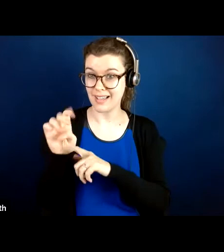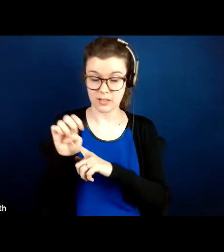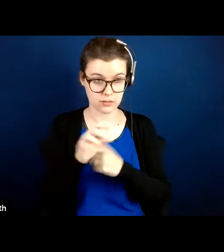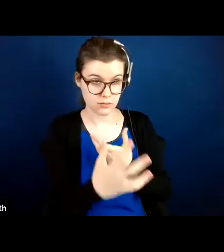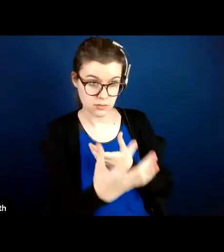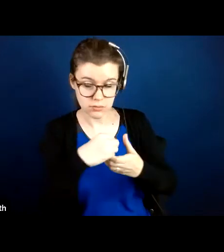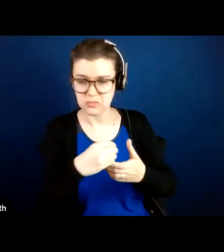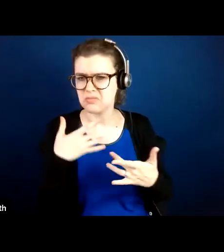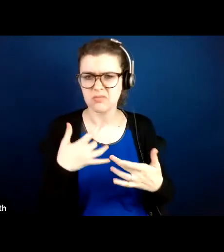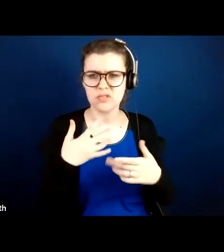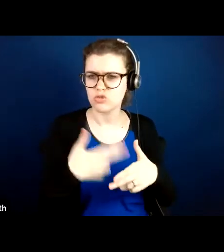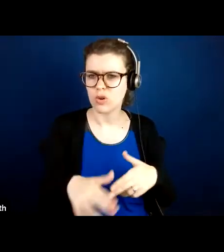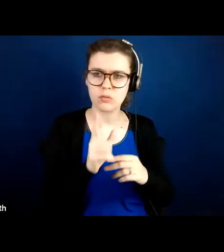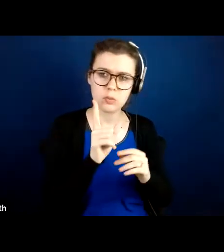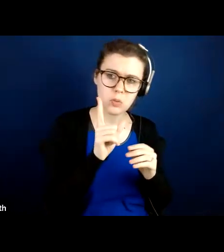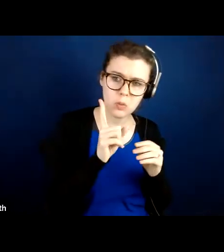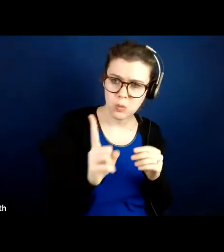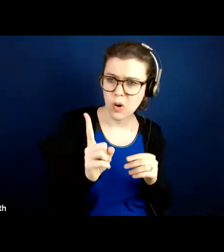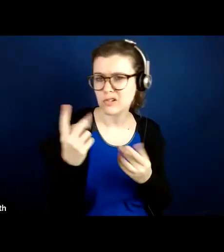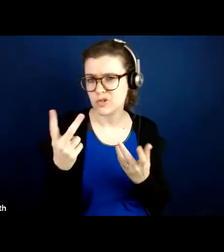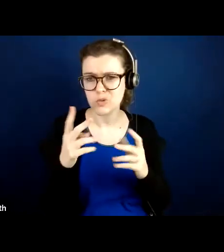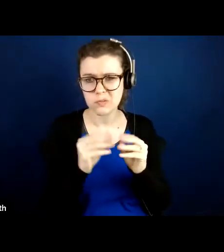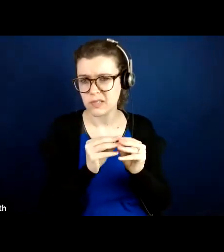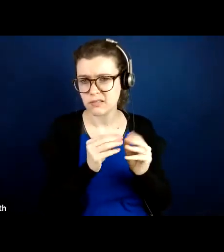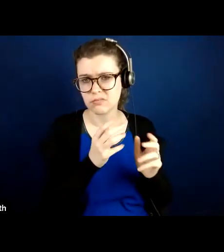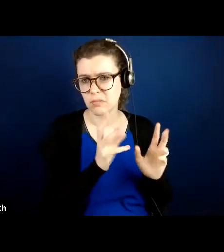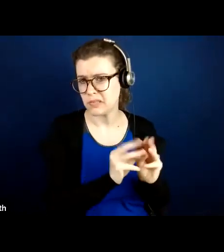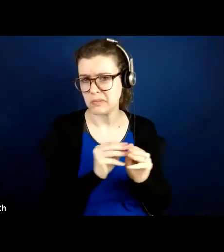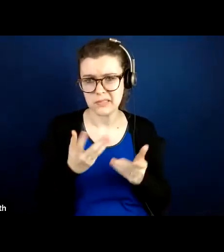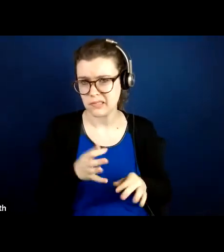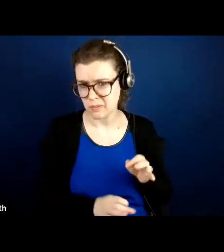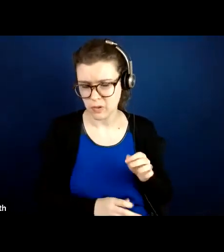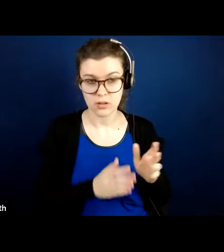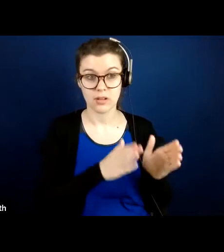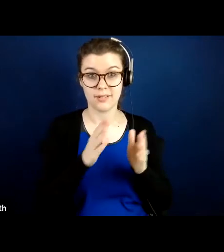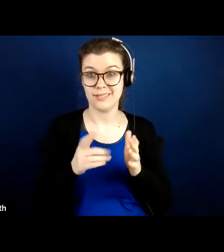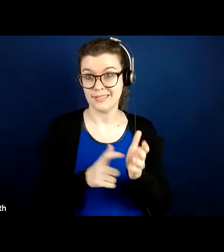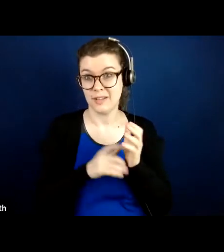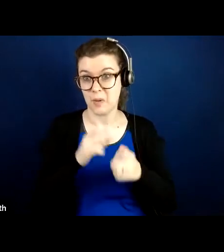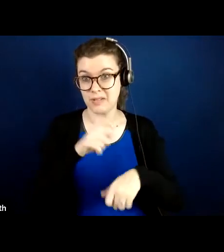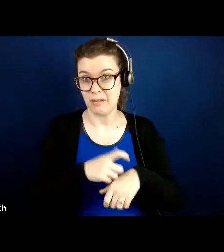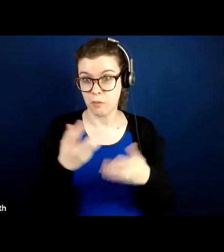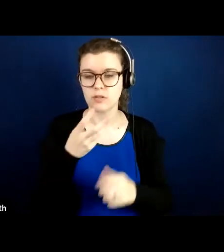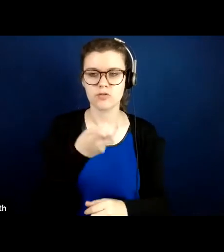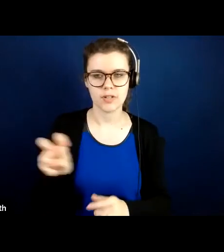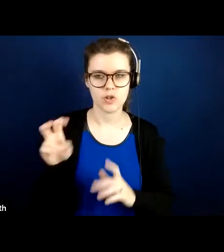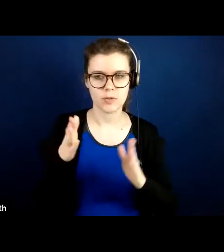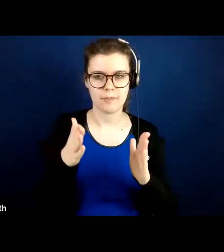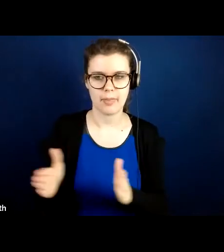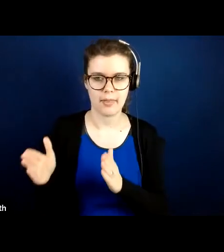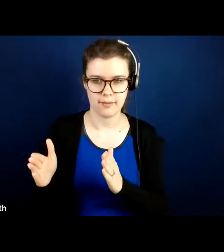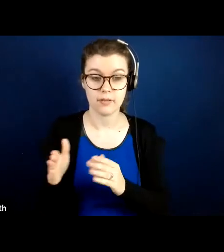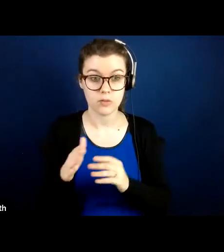2 meetings. What does take a little longer is the actual transition plan. So once a person